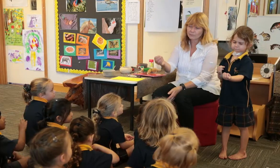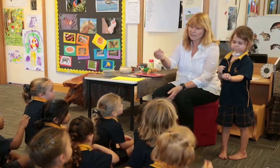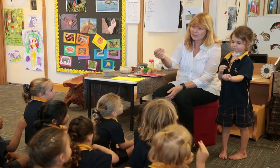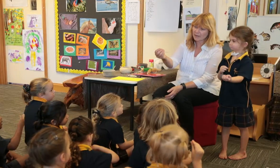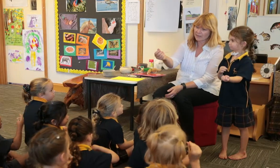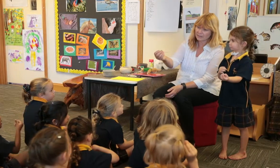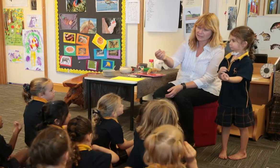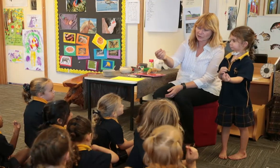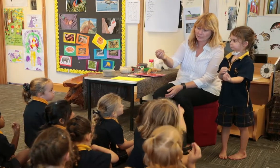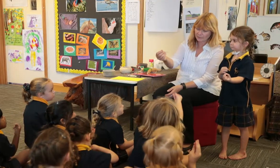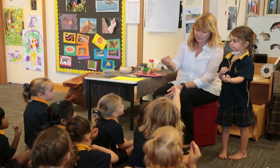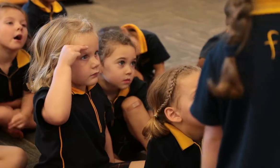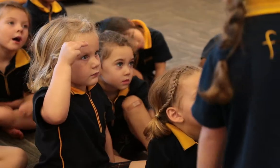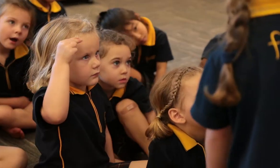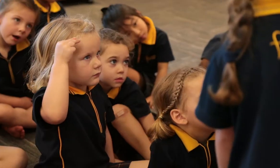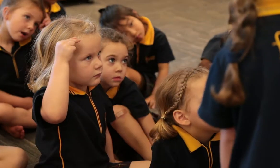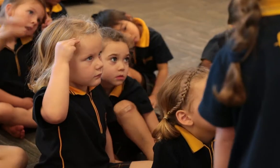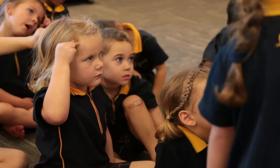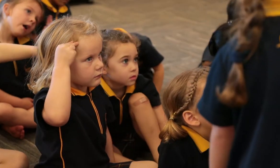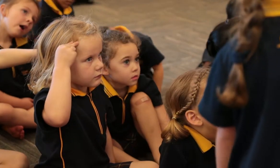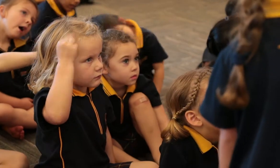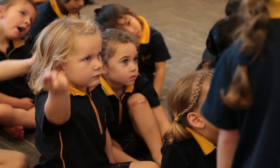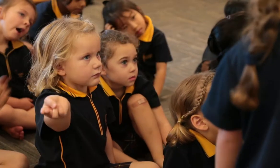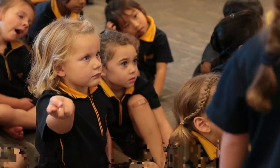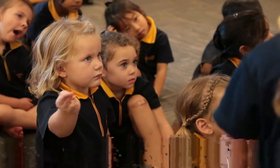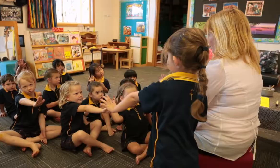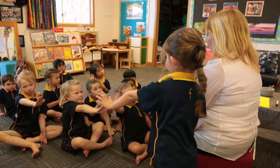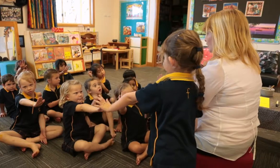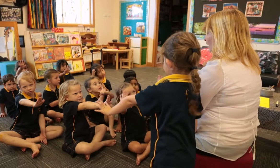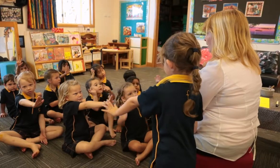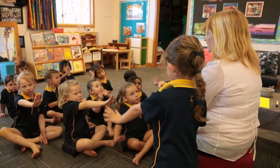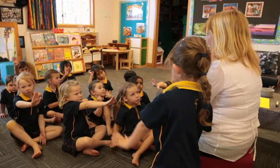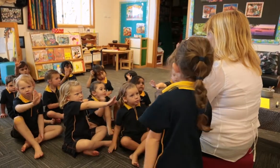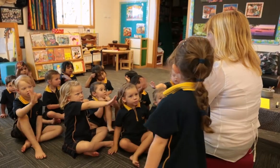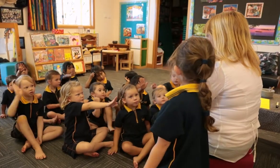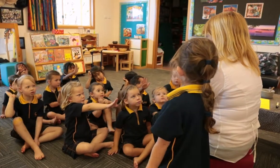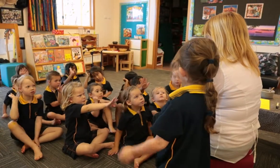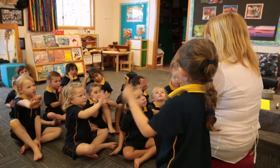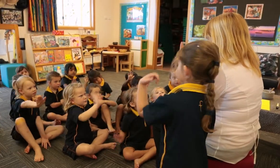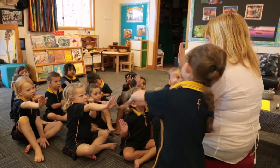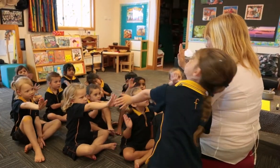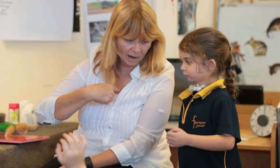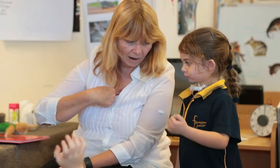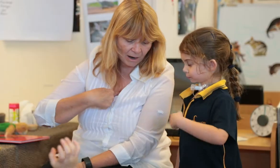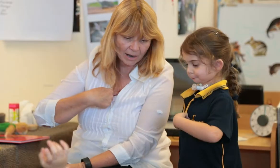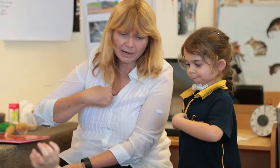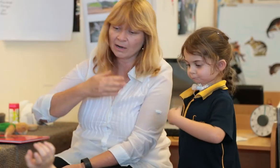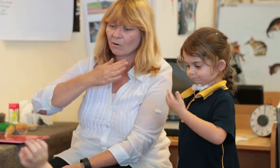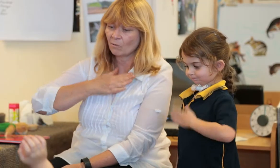some signing, but we're signing all the time now, and the children are learning the signs alongside Bella and learning to communicate her